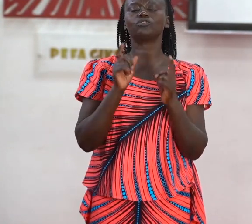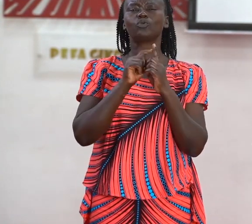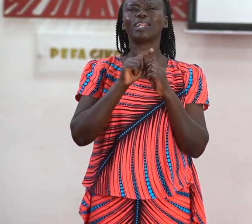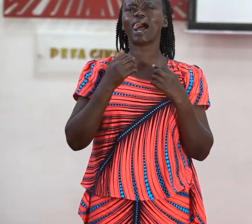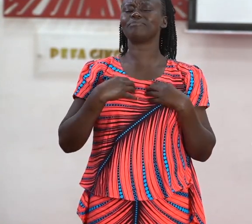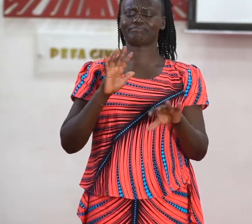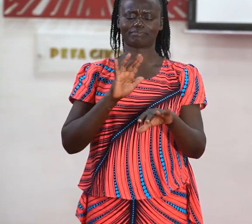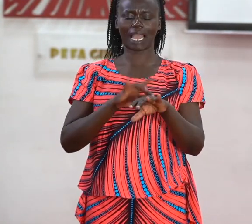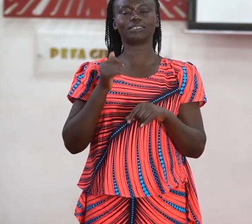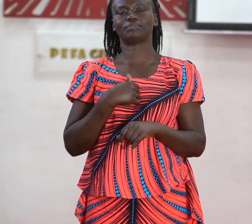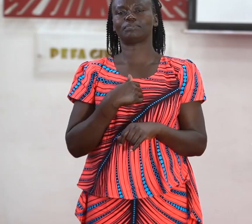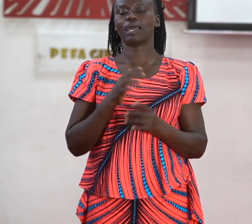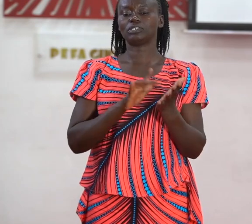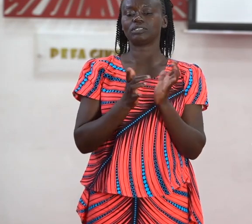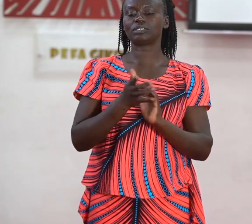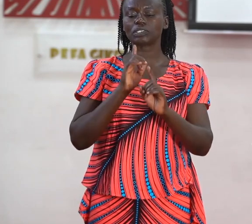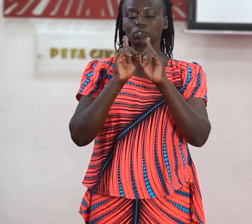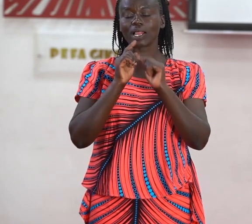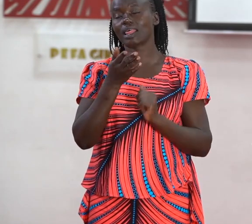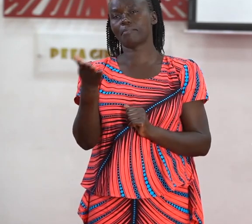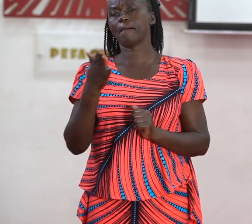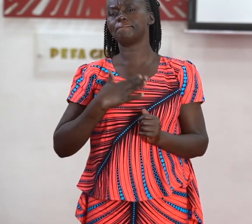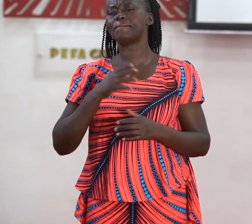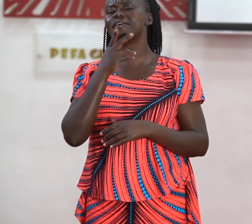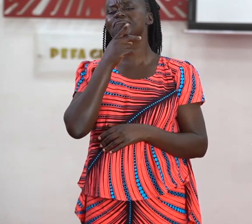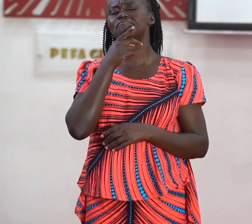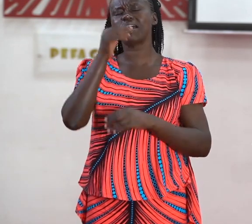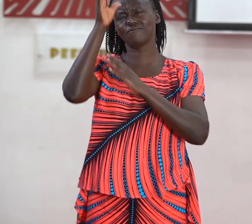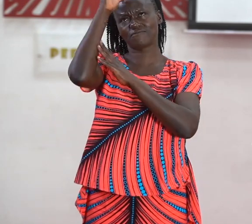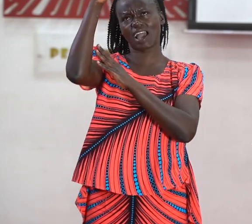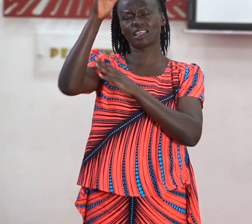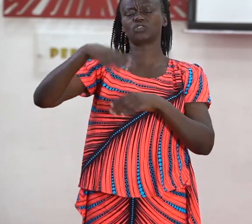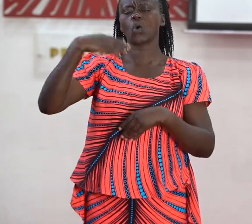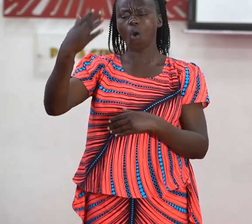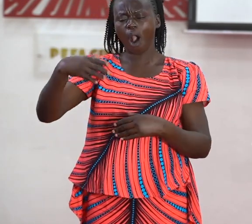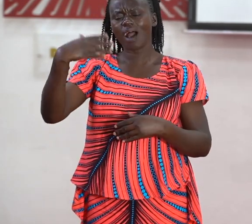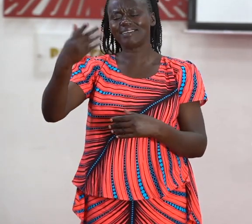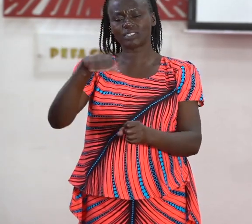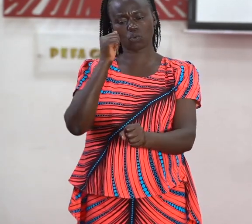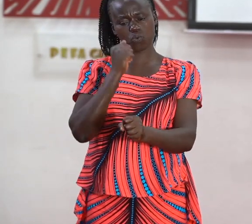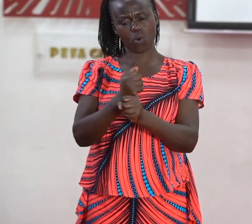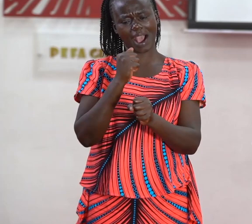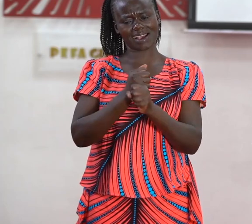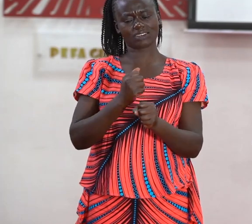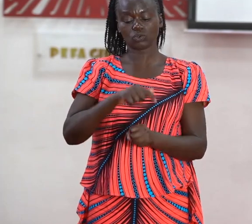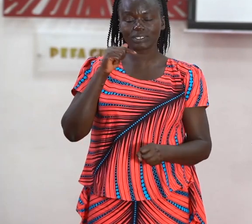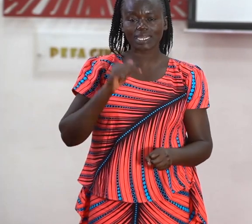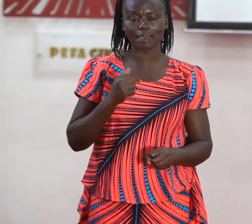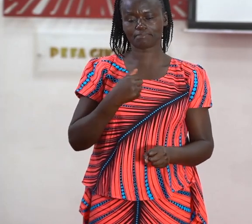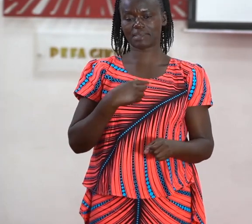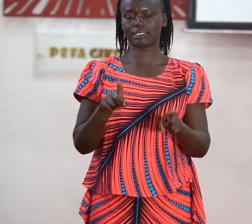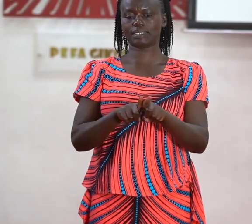heart. Jesus said to them, my Father is always at his work to this very day, and I too, I